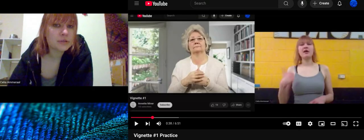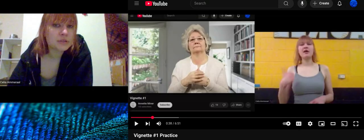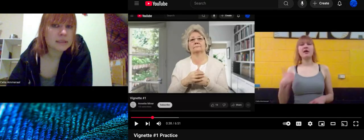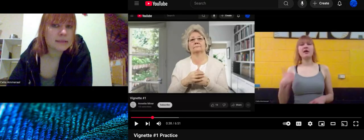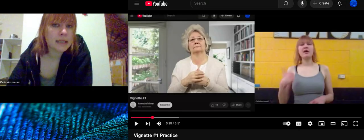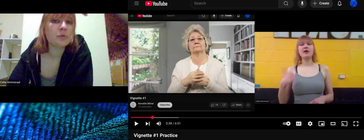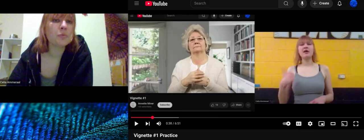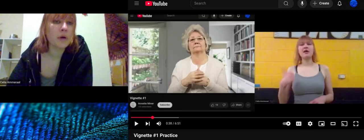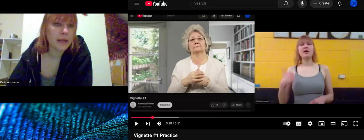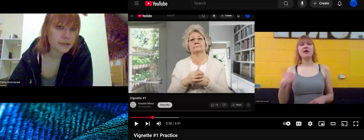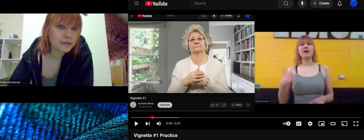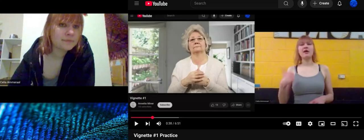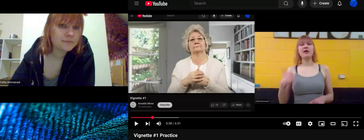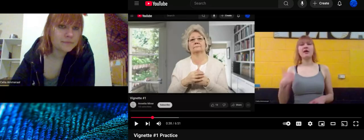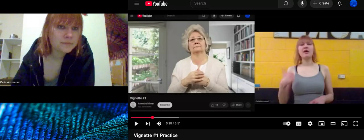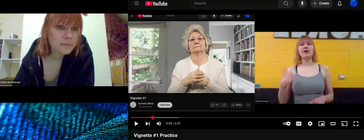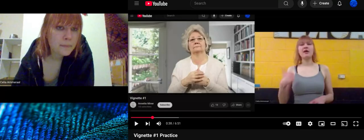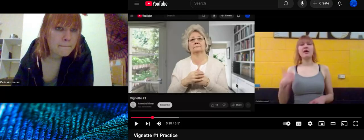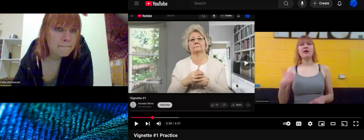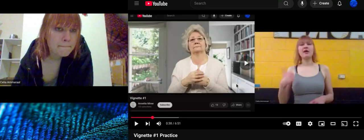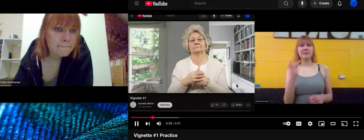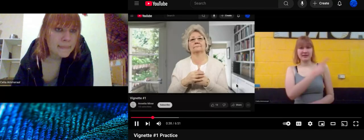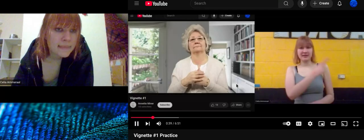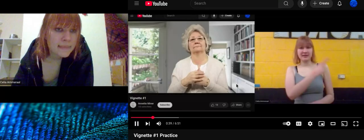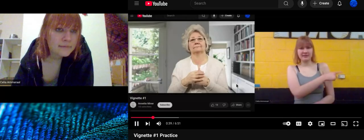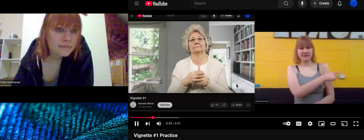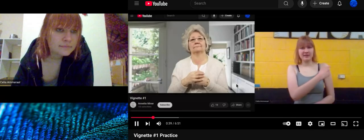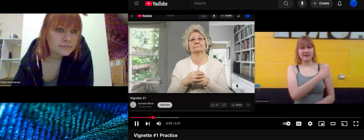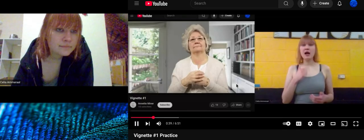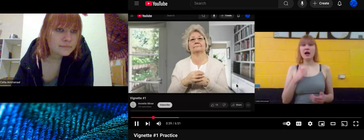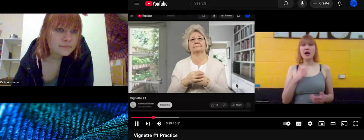I believe emergency is signed with one hand. Assistant.